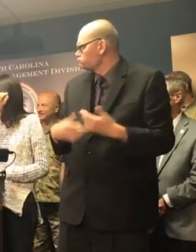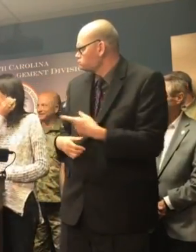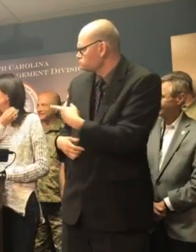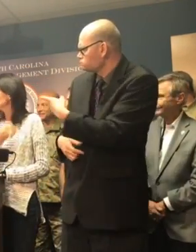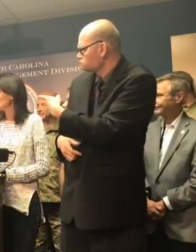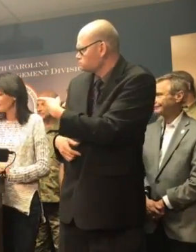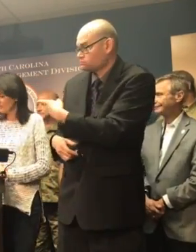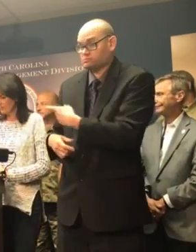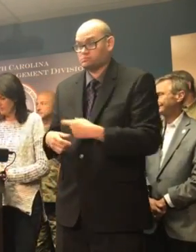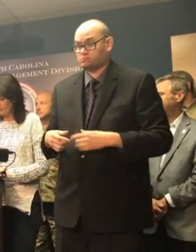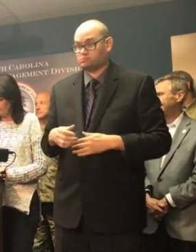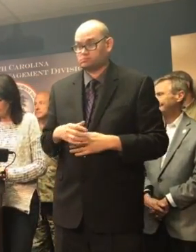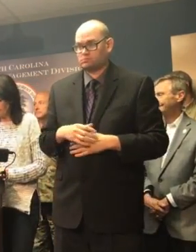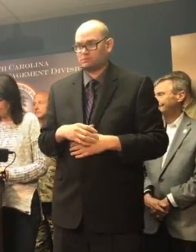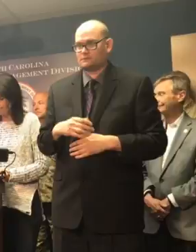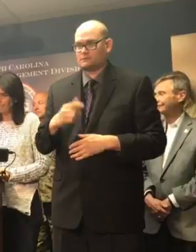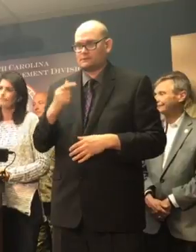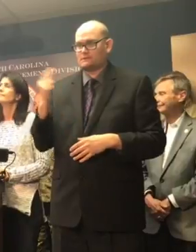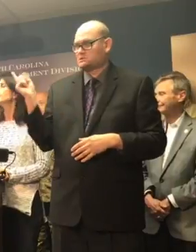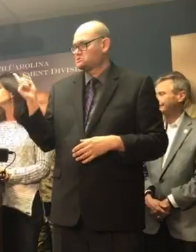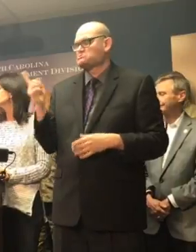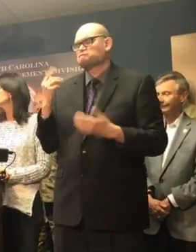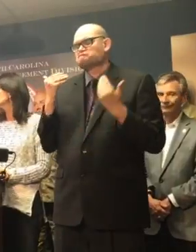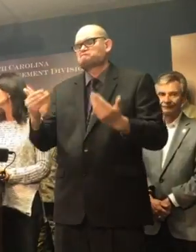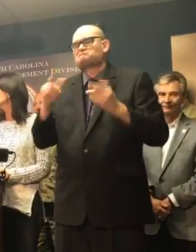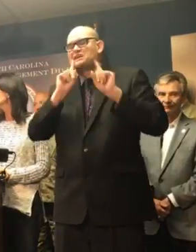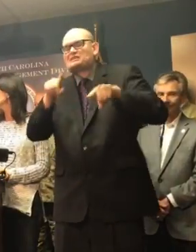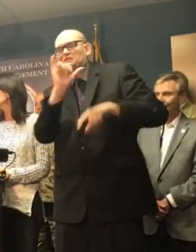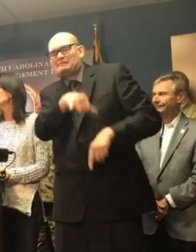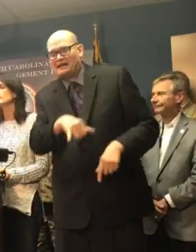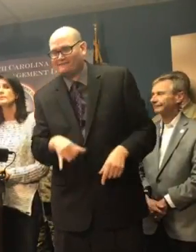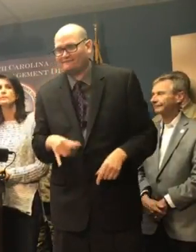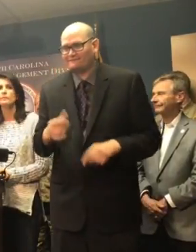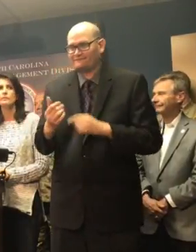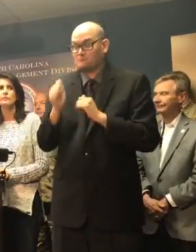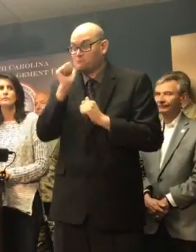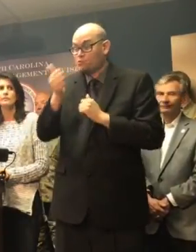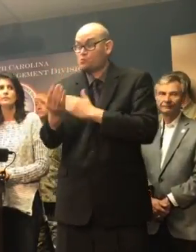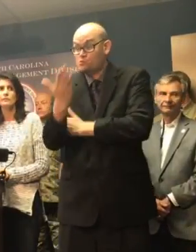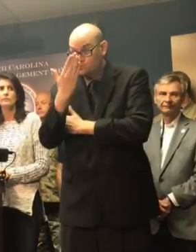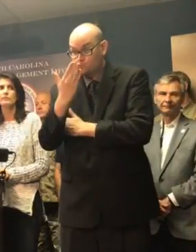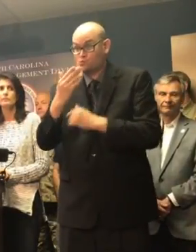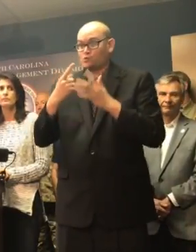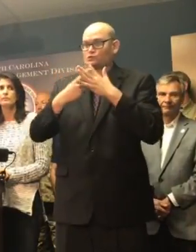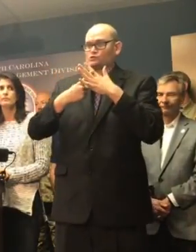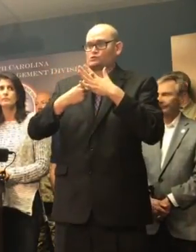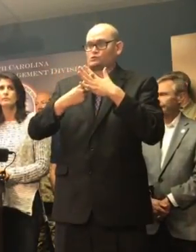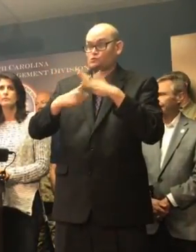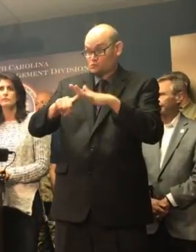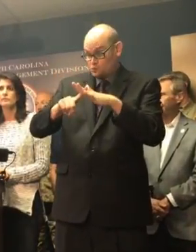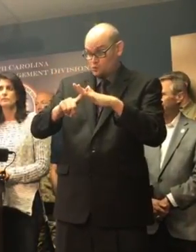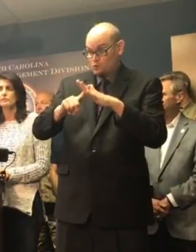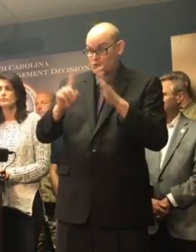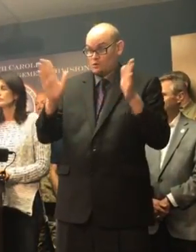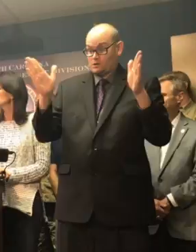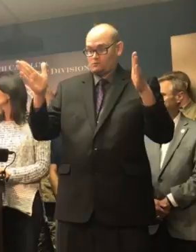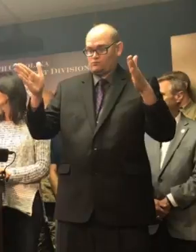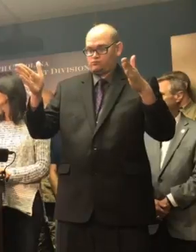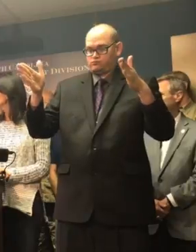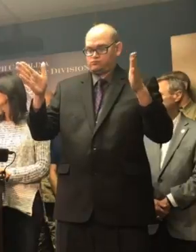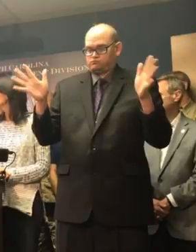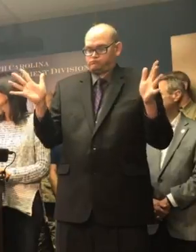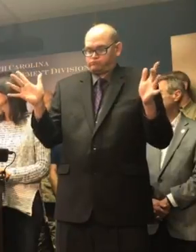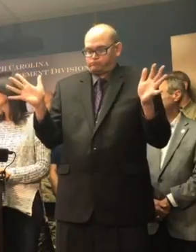I'll take that. Tomorrow morning, we'll start to flush the